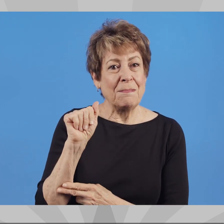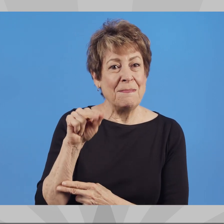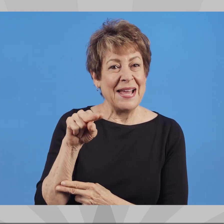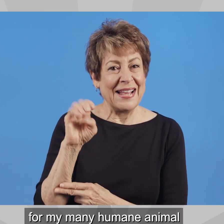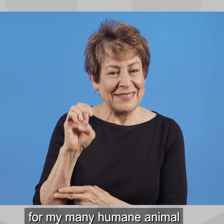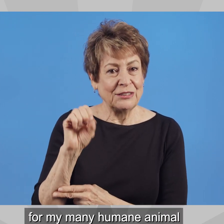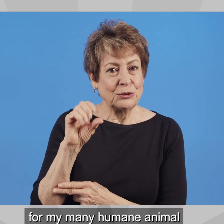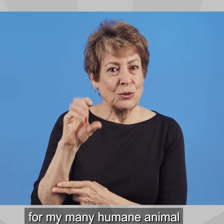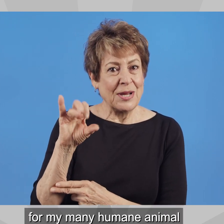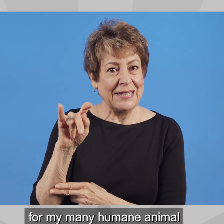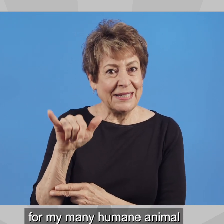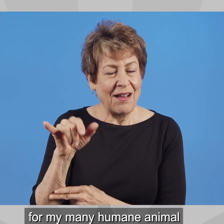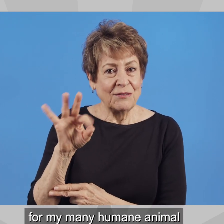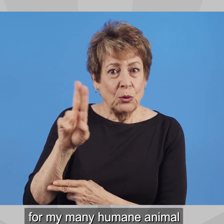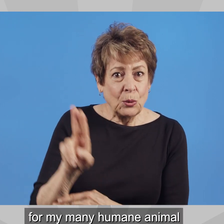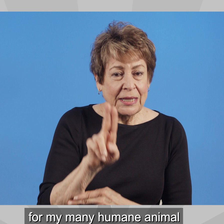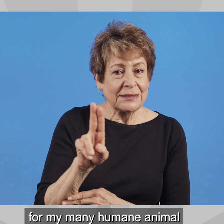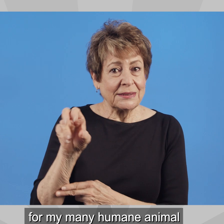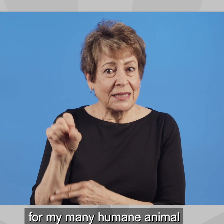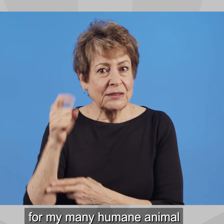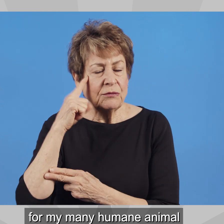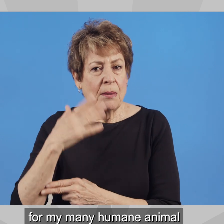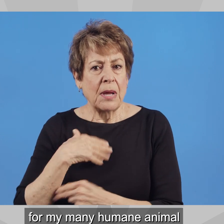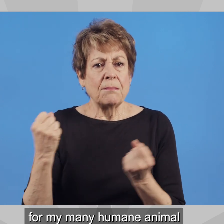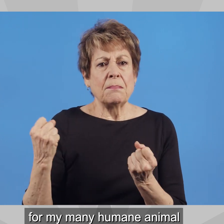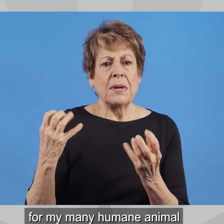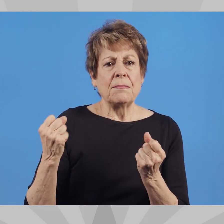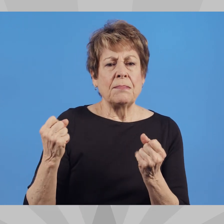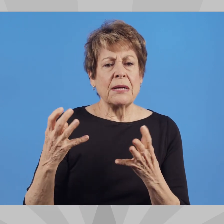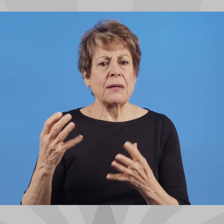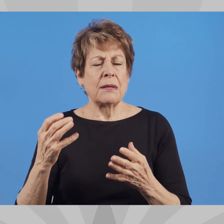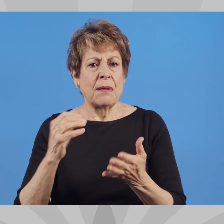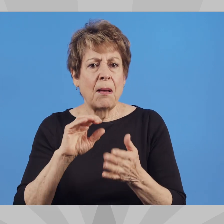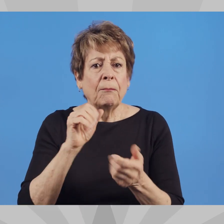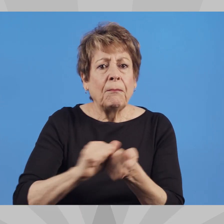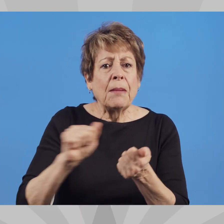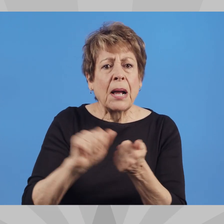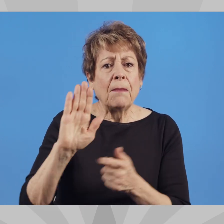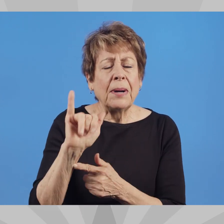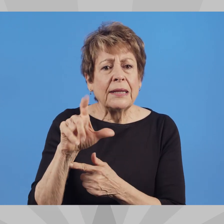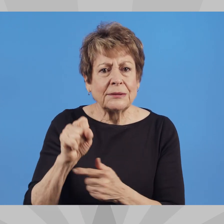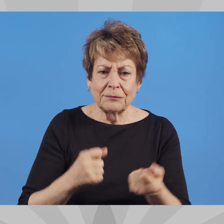States for my many humane animal bills that have become law.